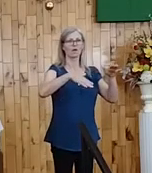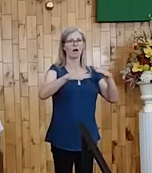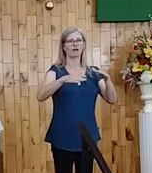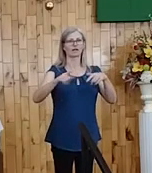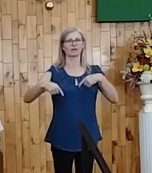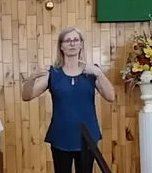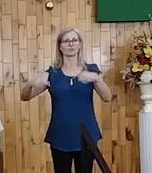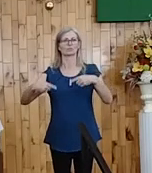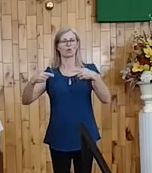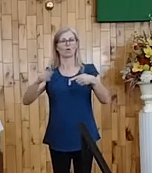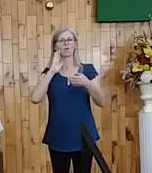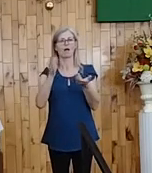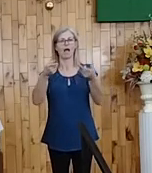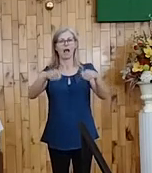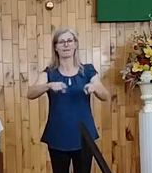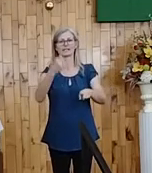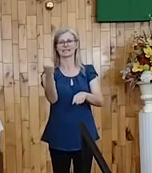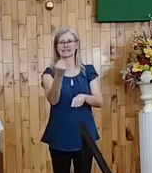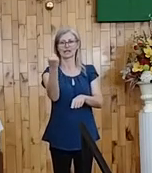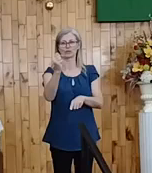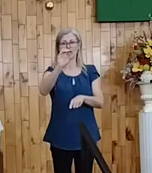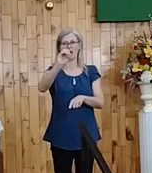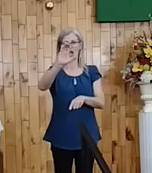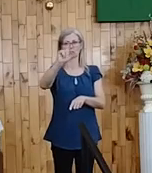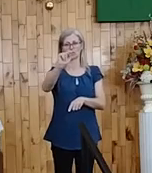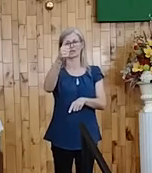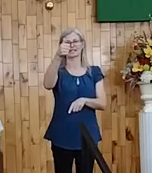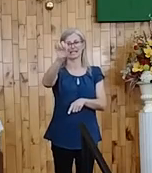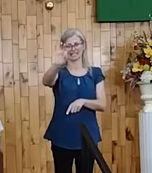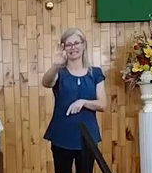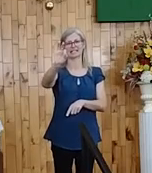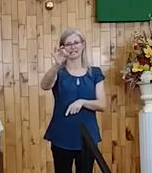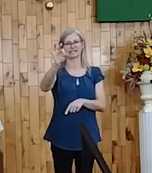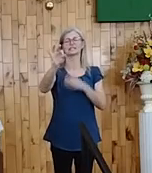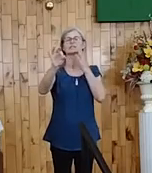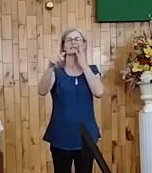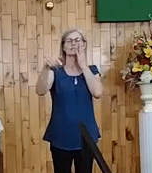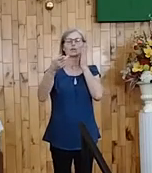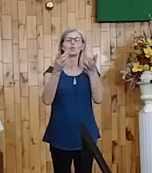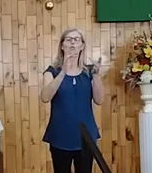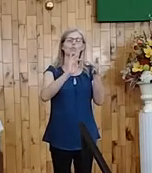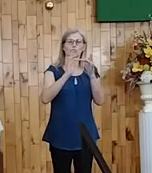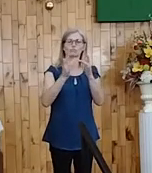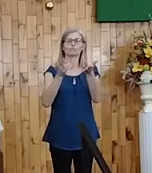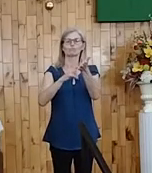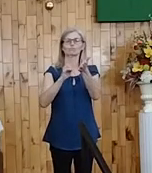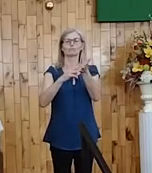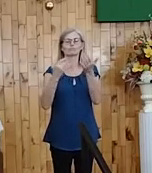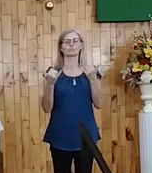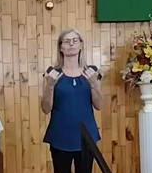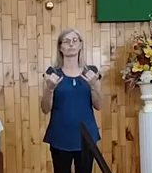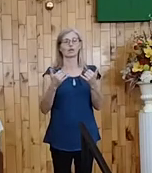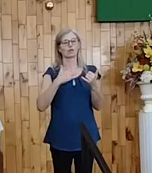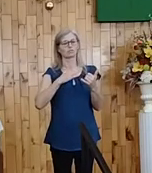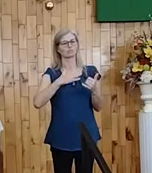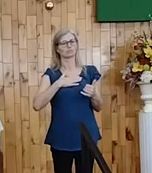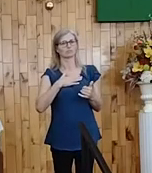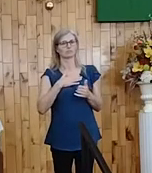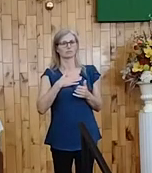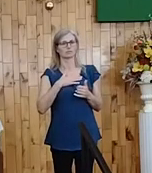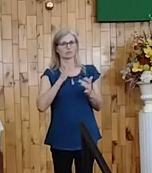take place on Saturday, October 19th. Registration is now online. Please visit our website to